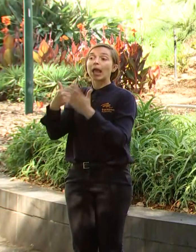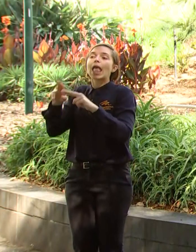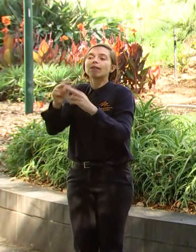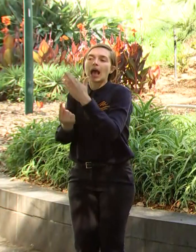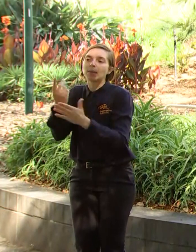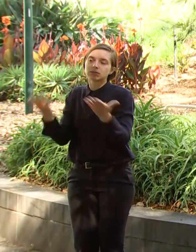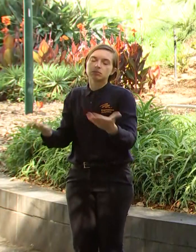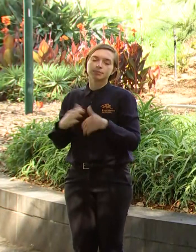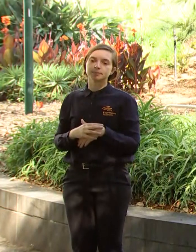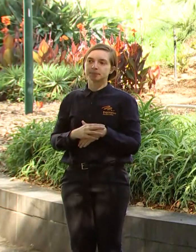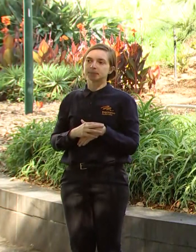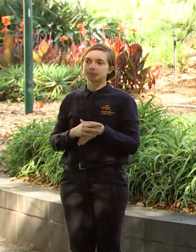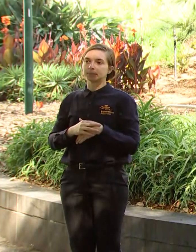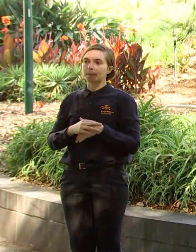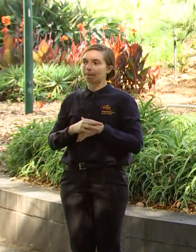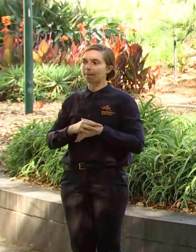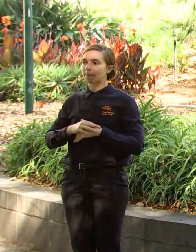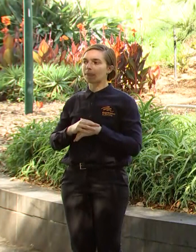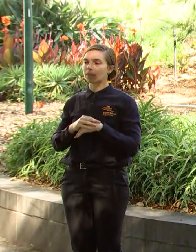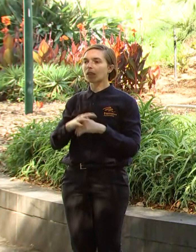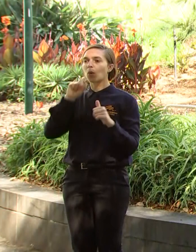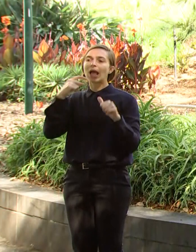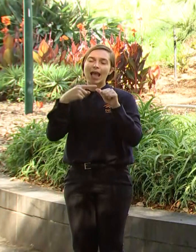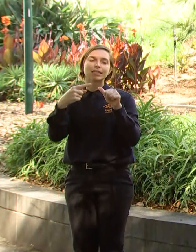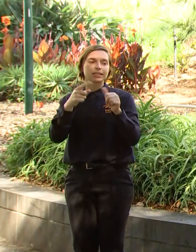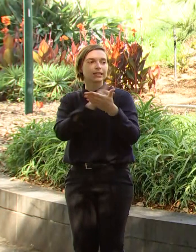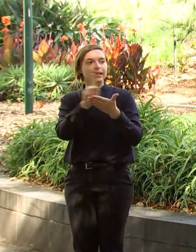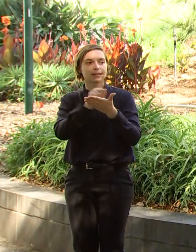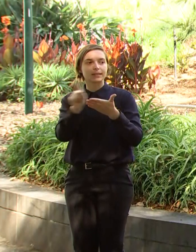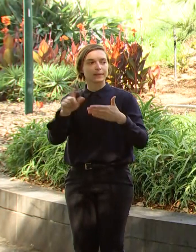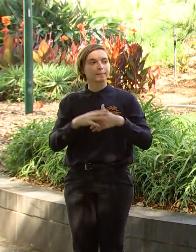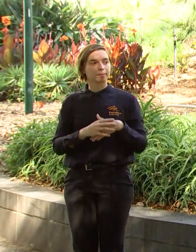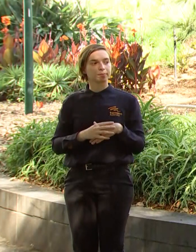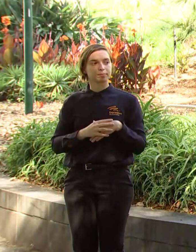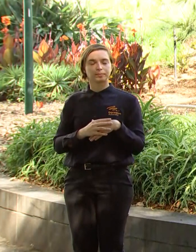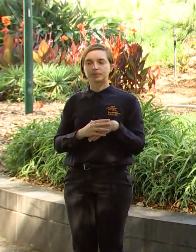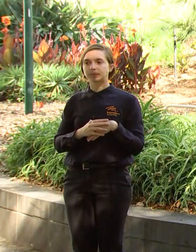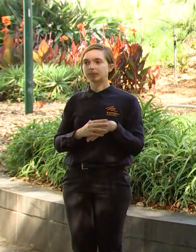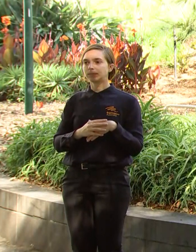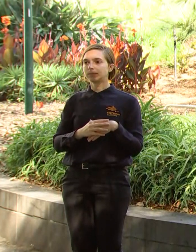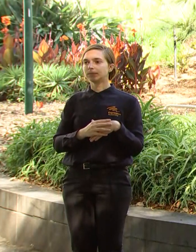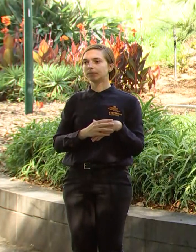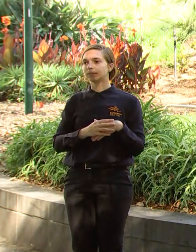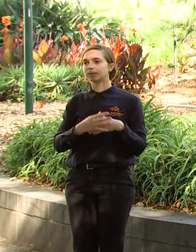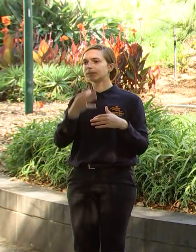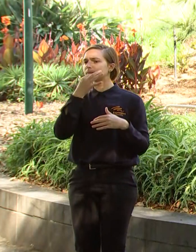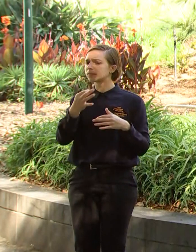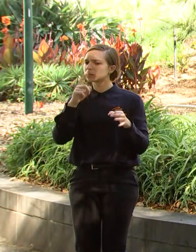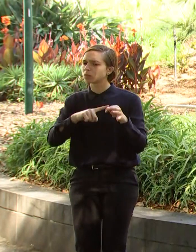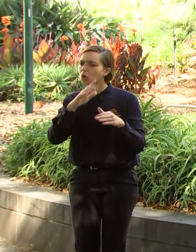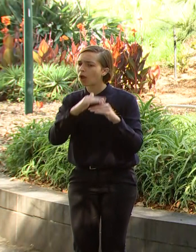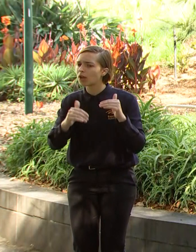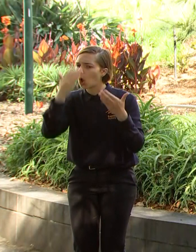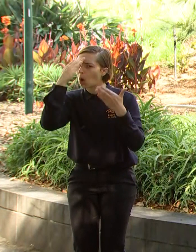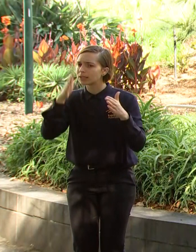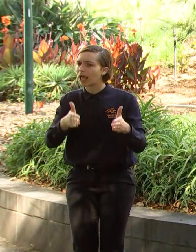literally thousands of occasions over the last year. Just on another hotel quarantine case, there's a woman called Moko who was detained when